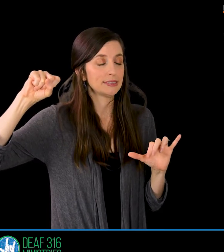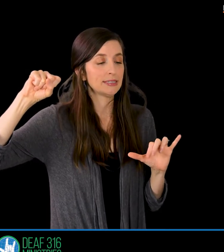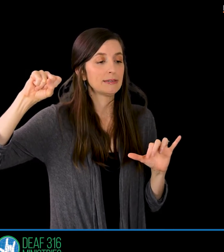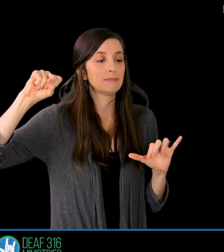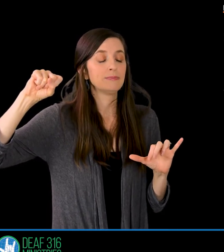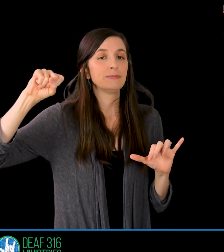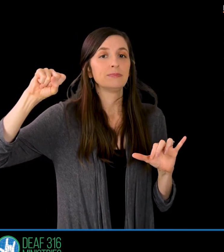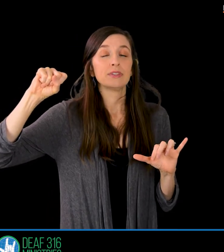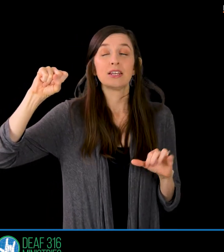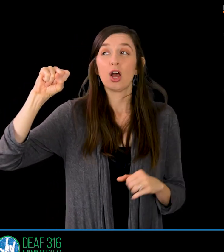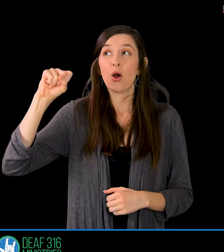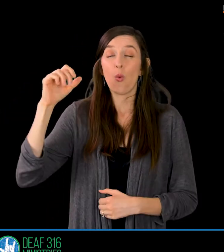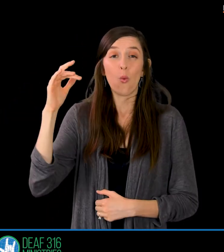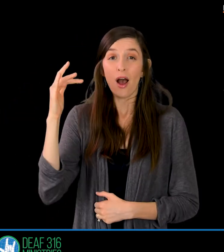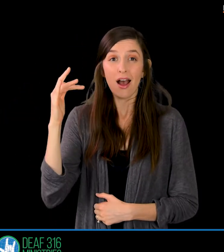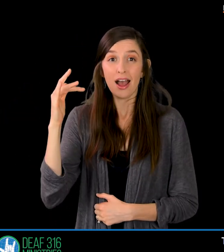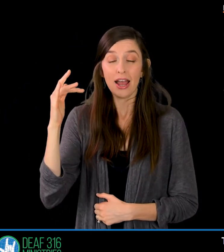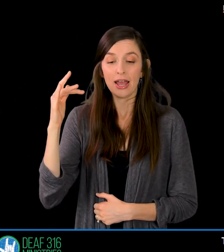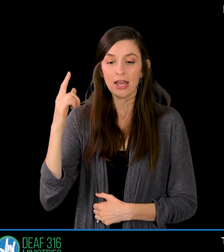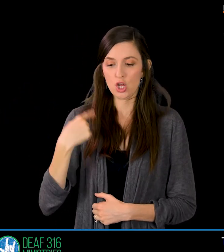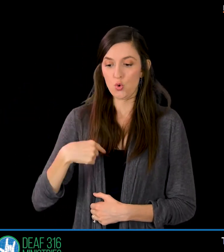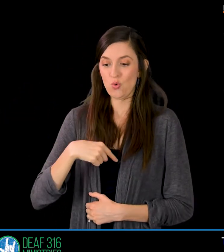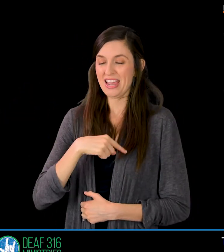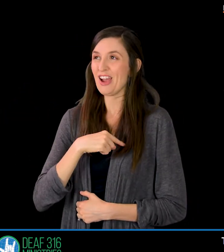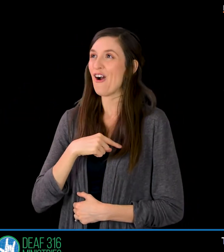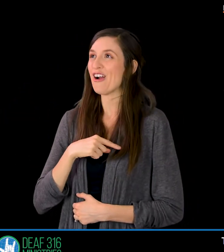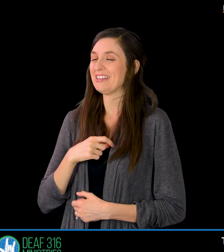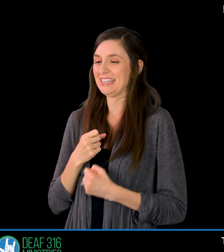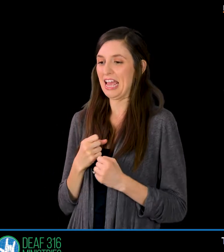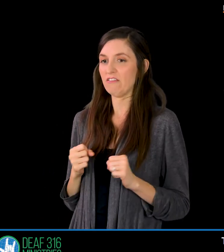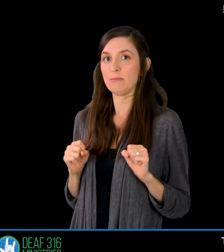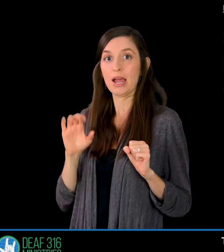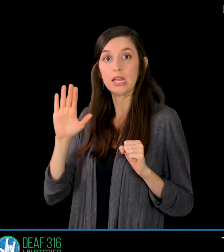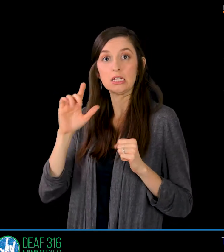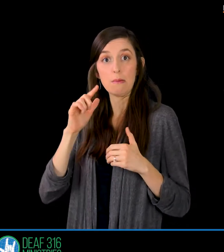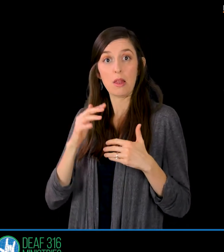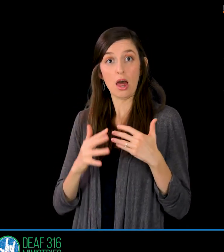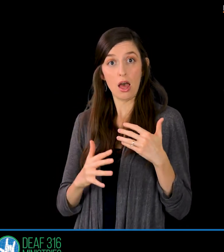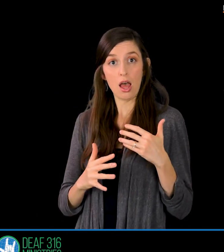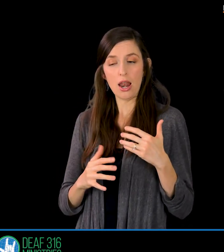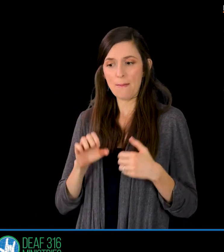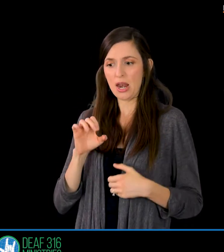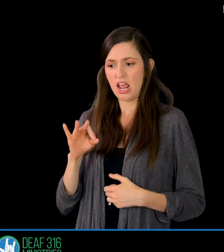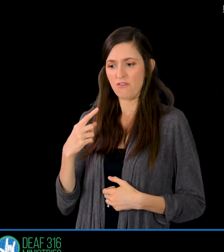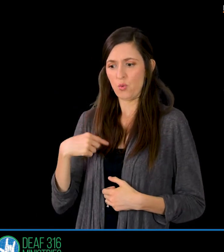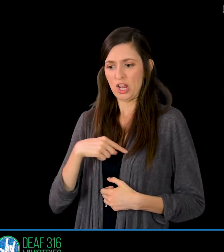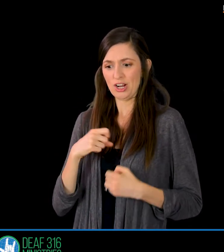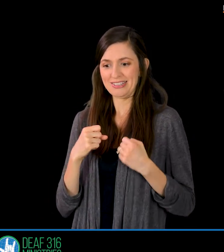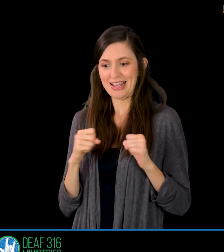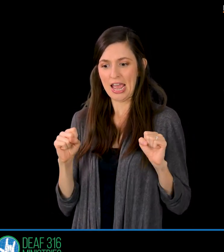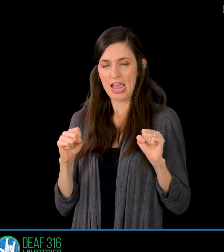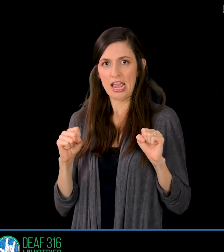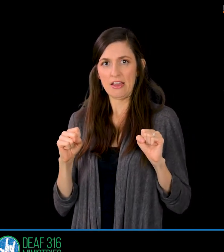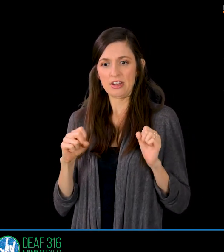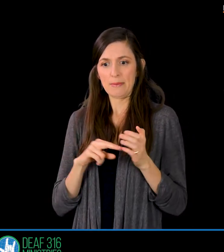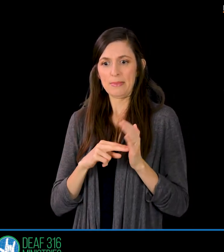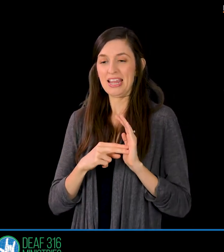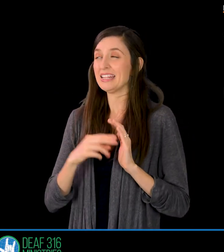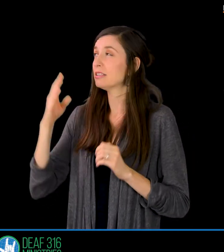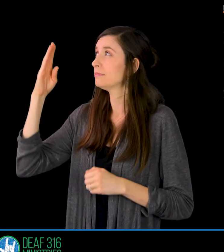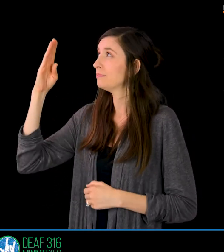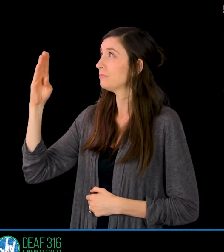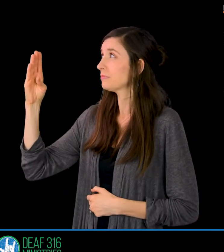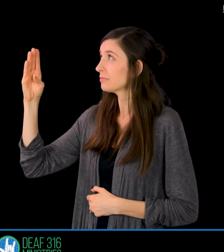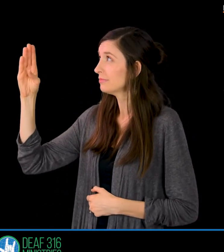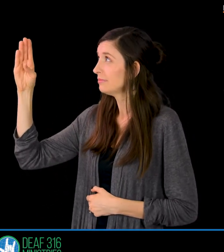one hint of why that would be they're enemies of the cross because we are justified by his blood well if we